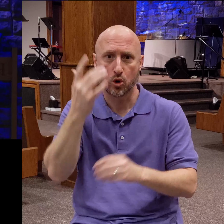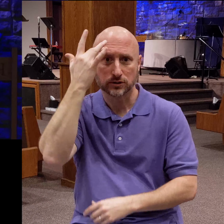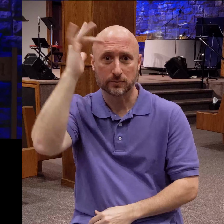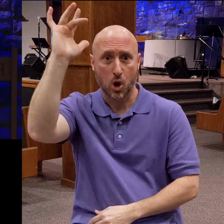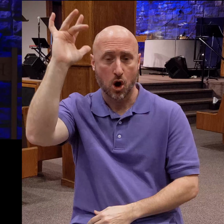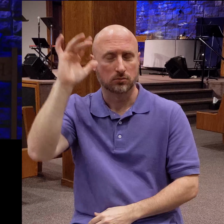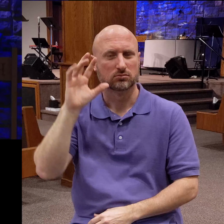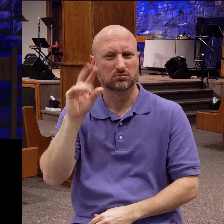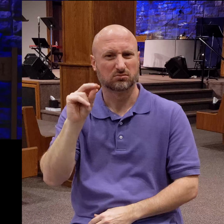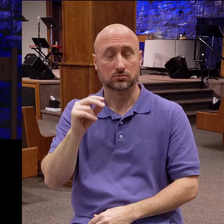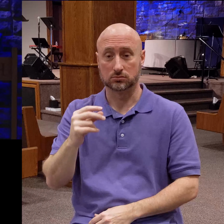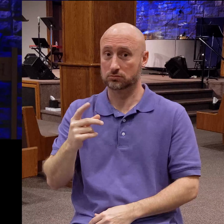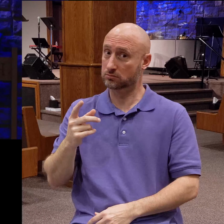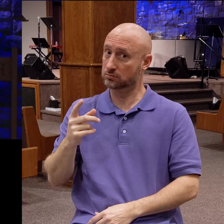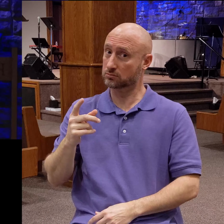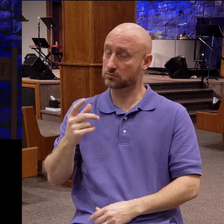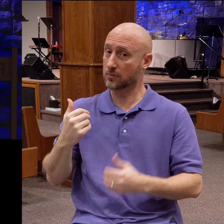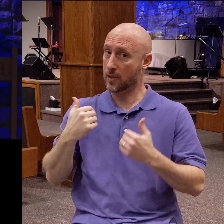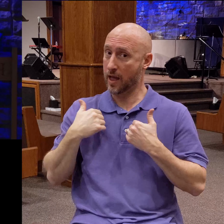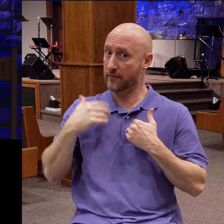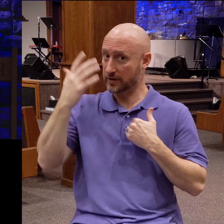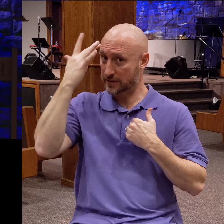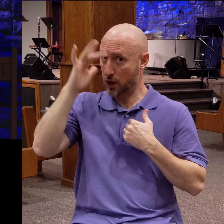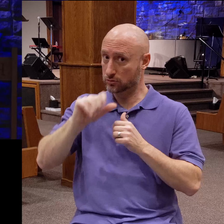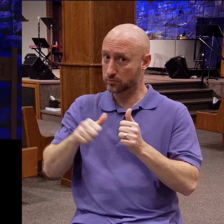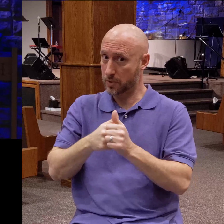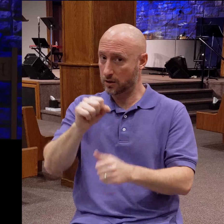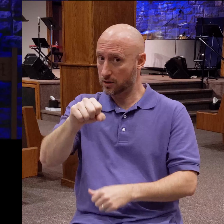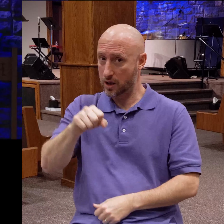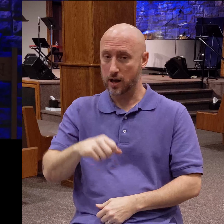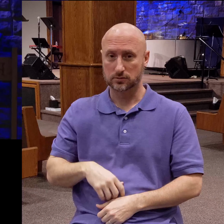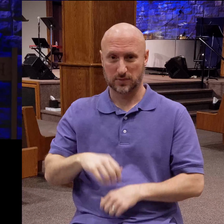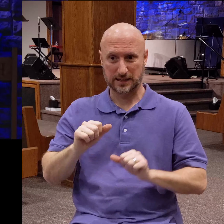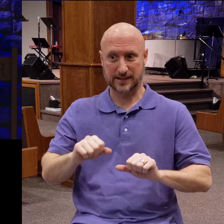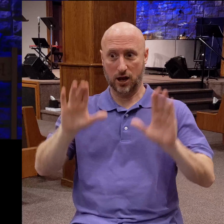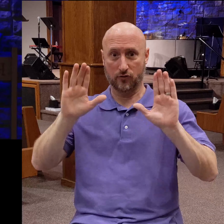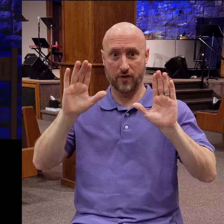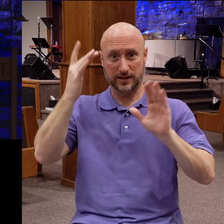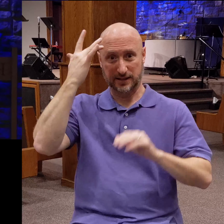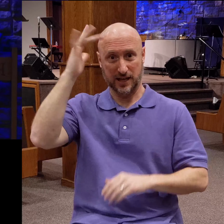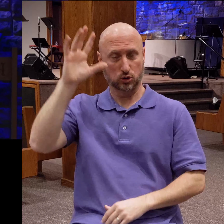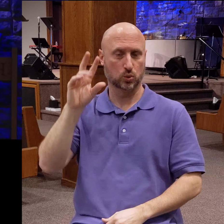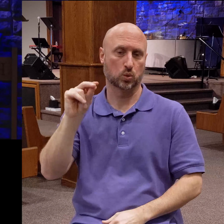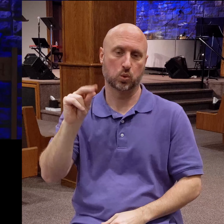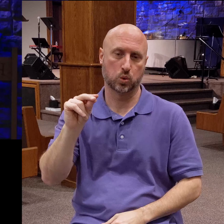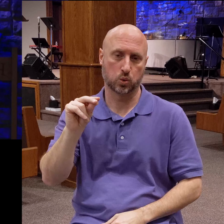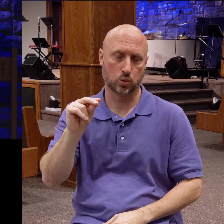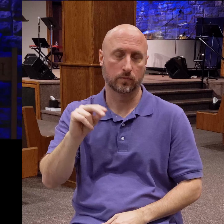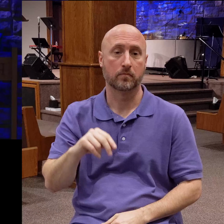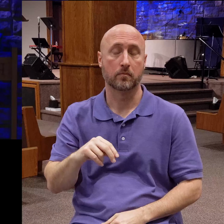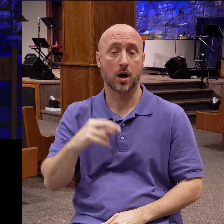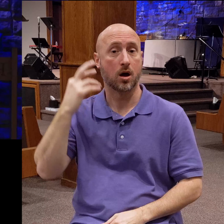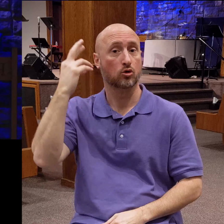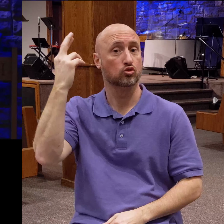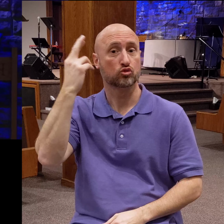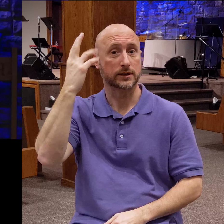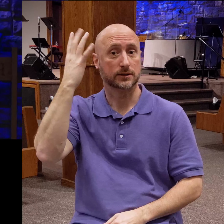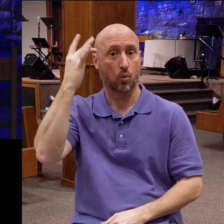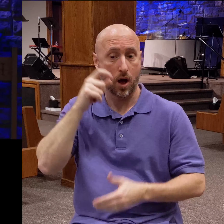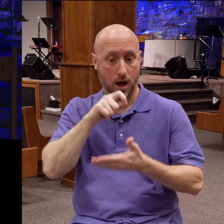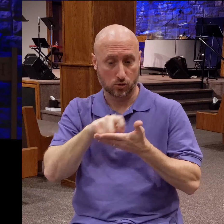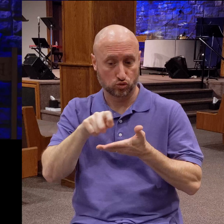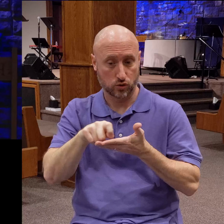intellect or blackmails it. The purpose of this is, number one, that